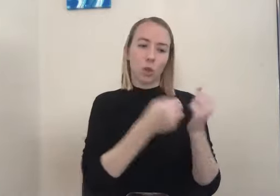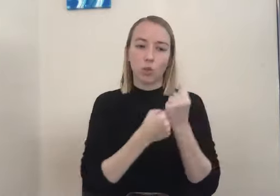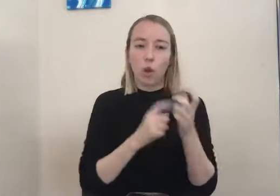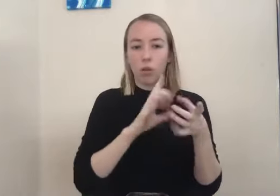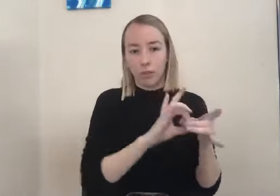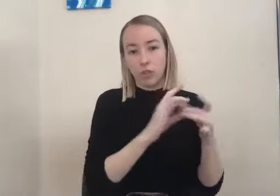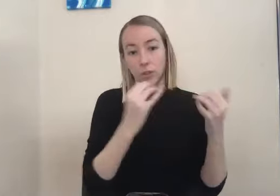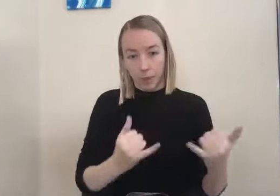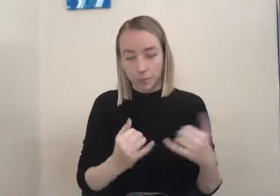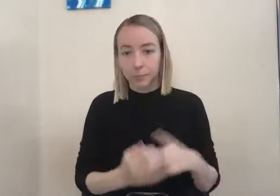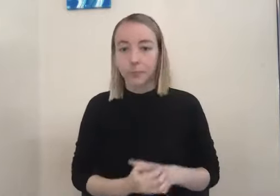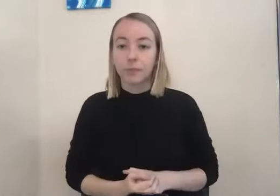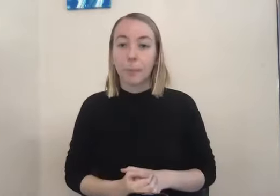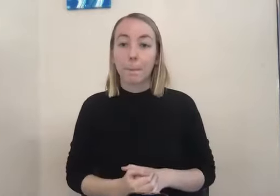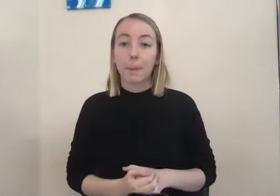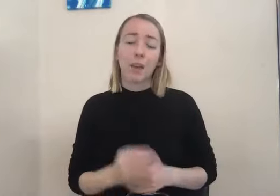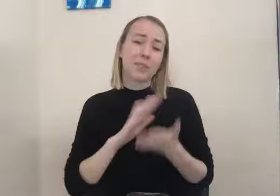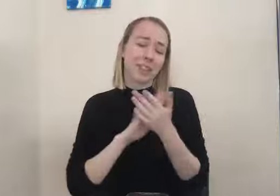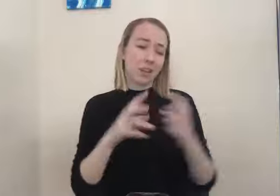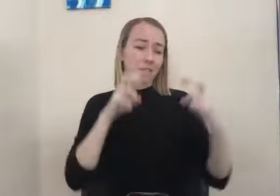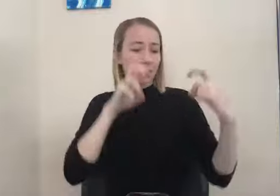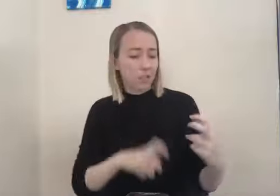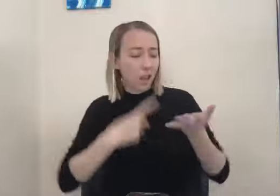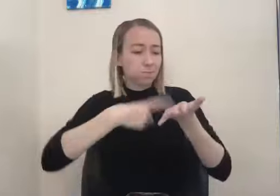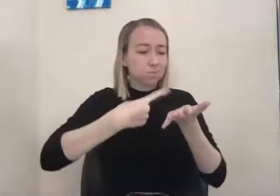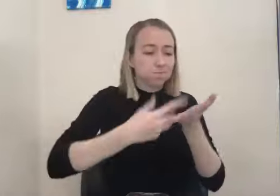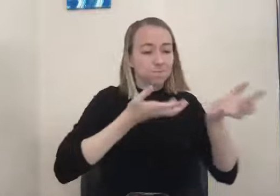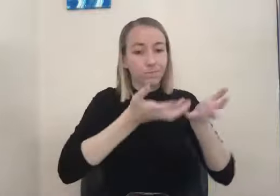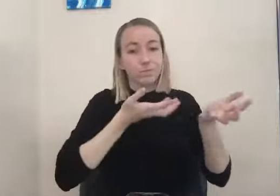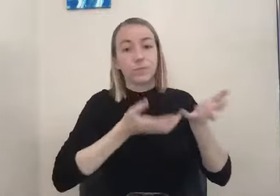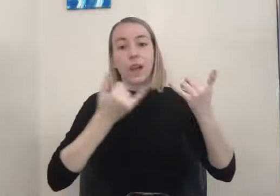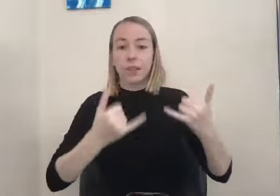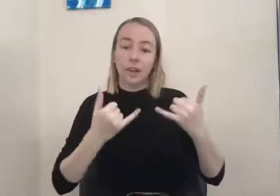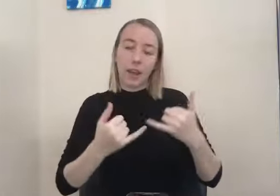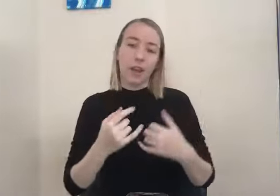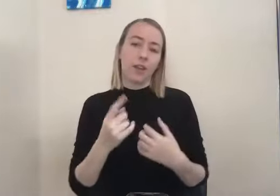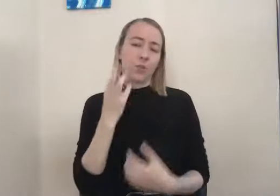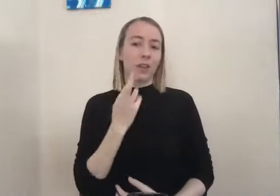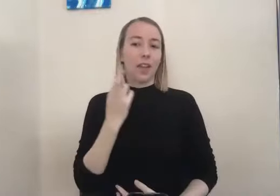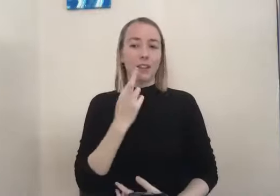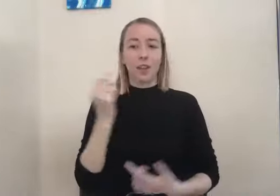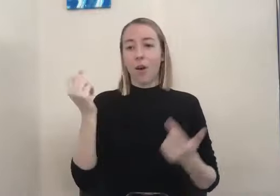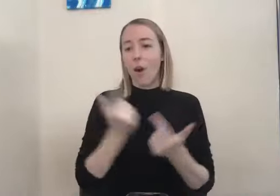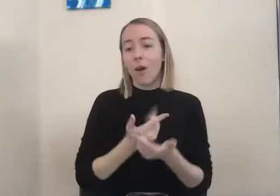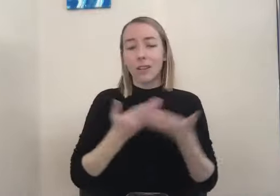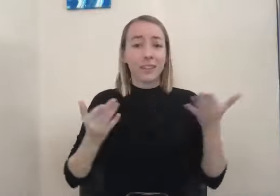a leader. I organised everybody to go to conventions. I just knew it all, you know. And I had a visit earlier